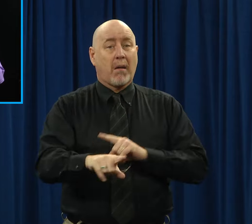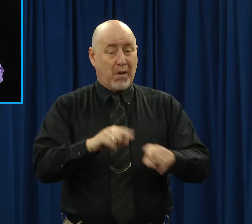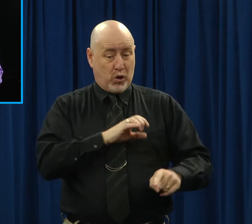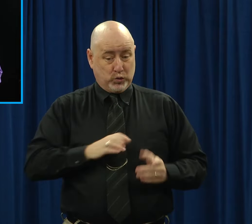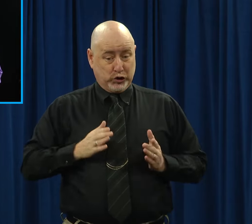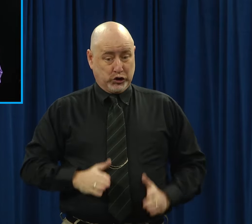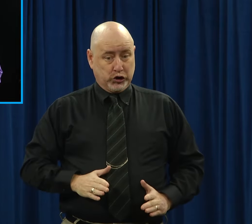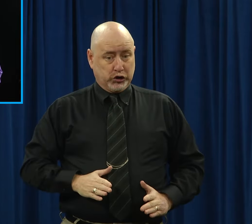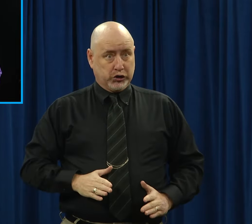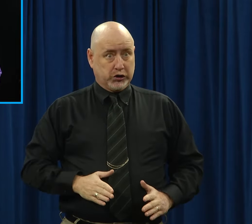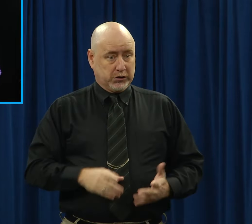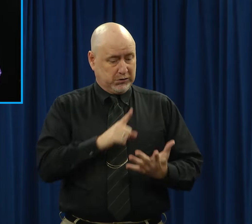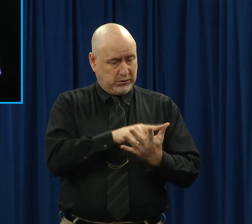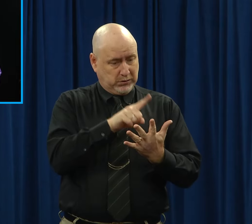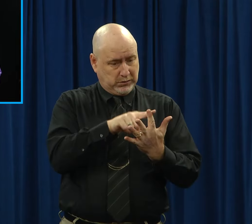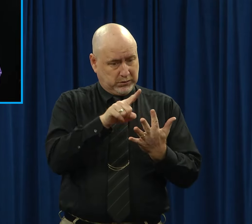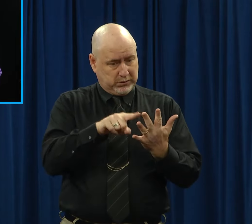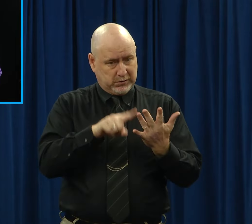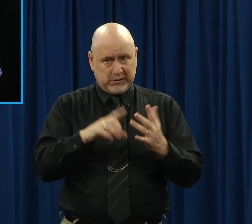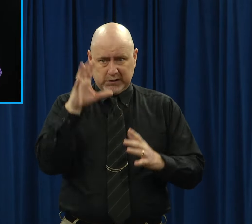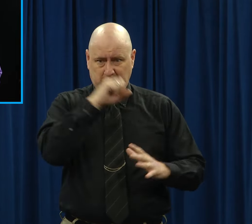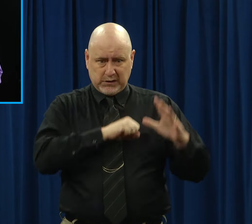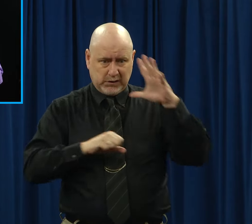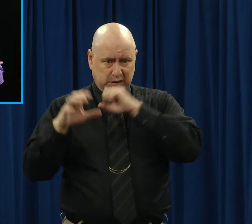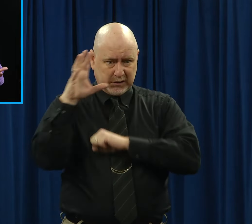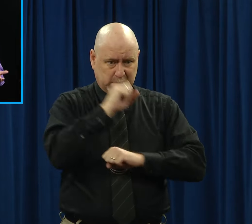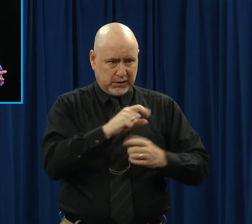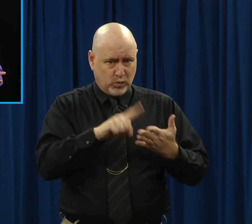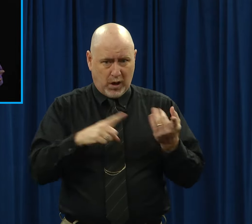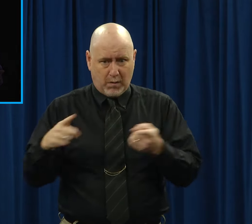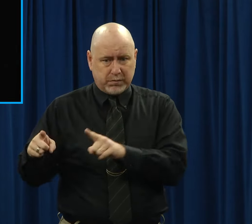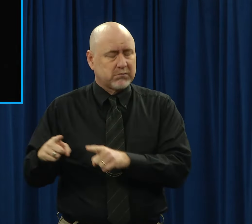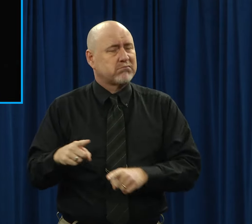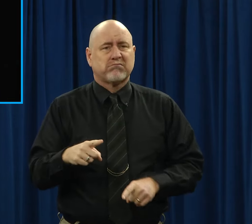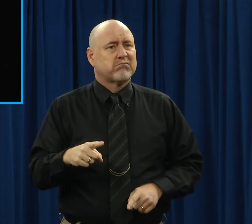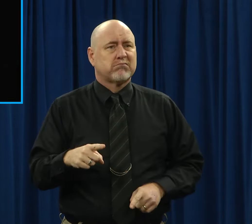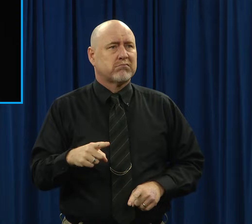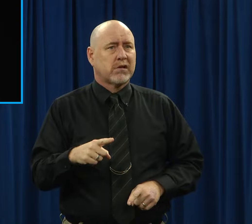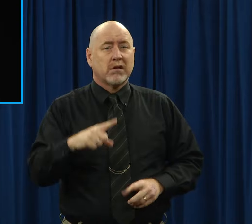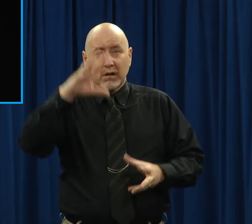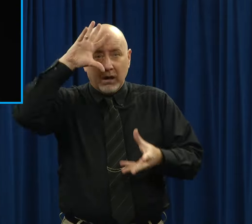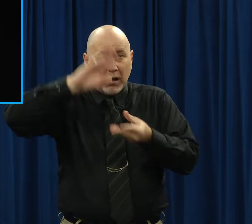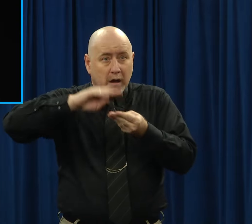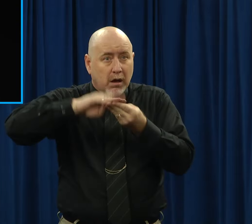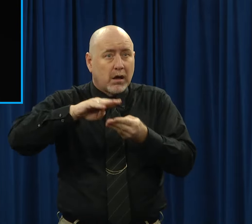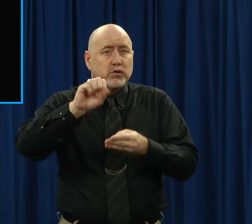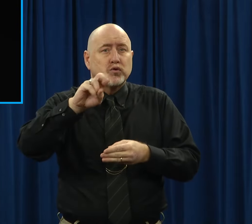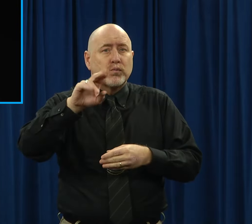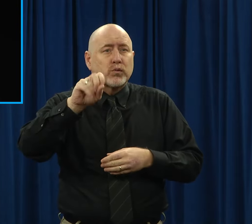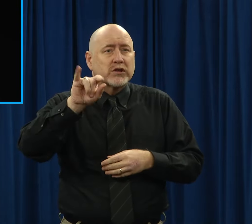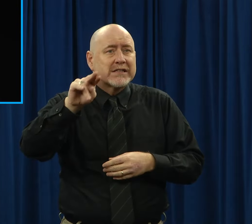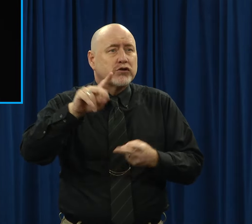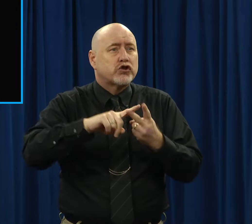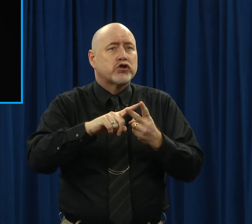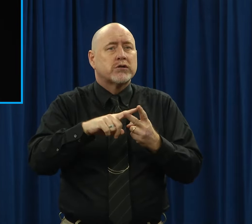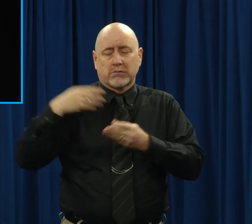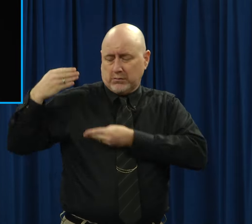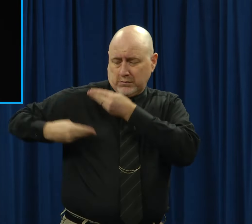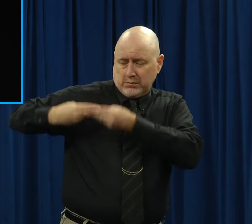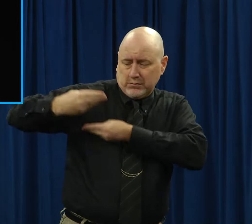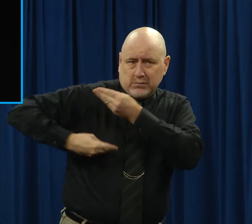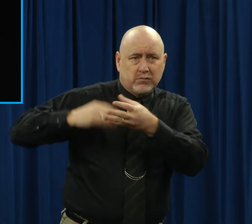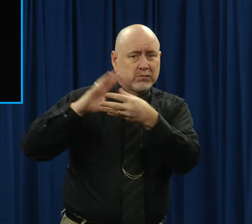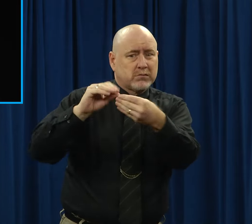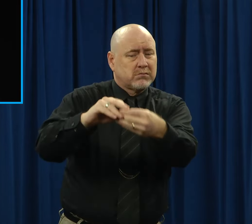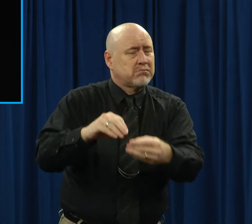as a Christian, I don't have to engage in a guessing game. I don't have to buy into superstitions or myths,